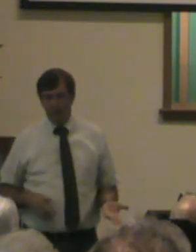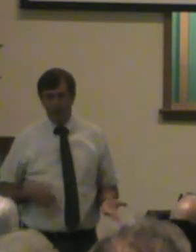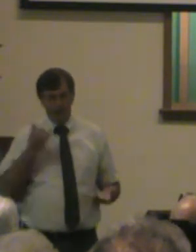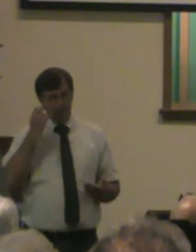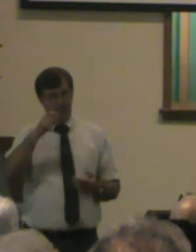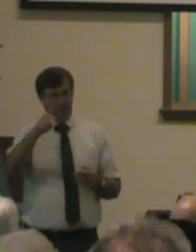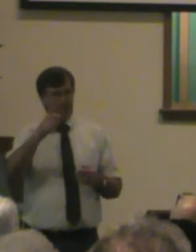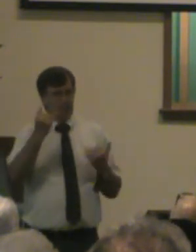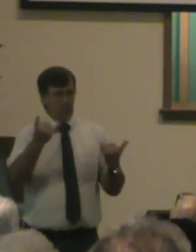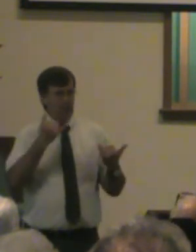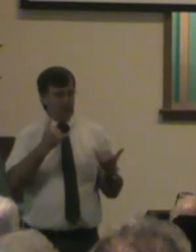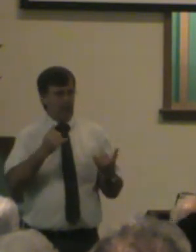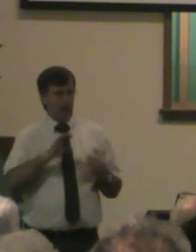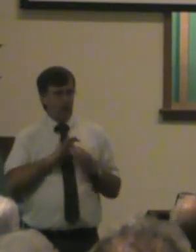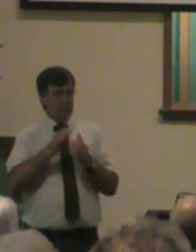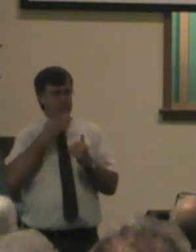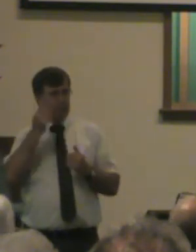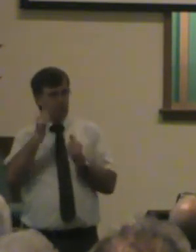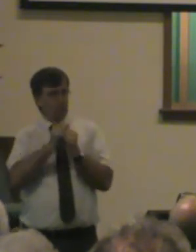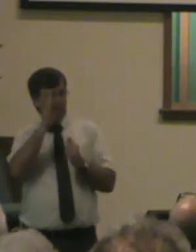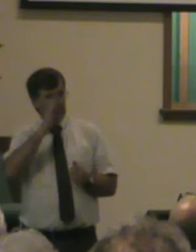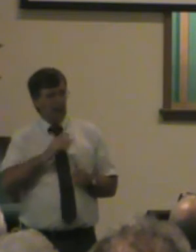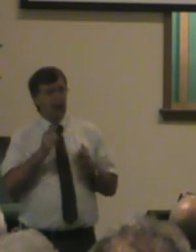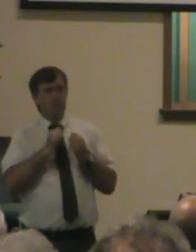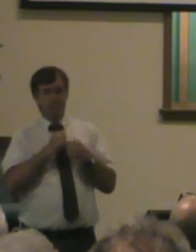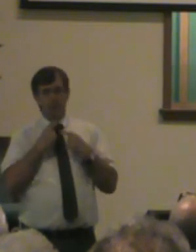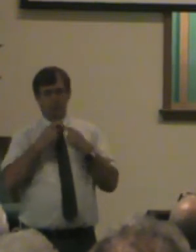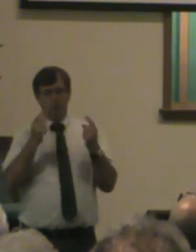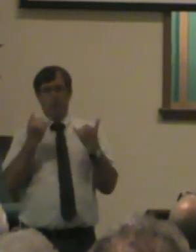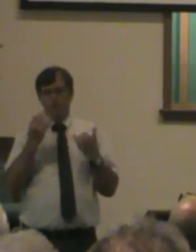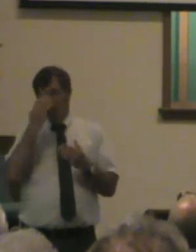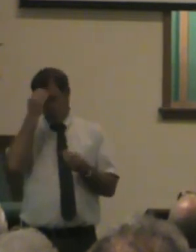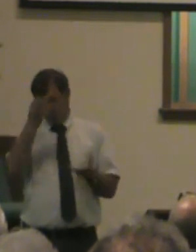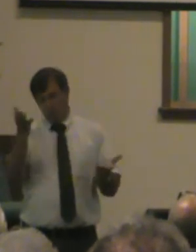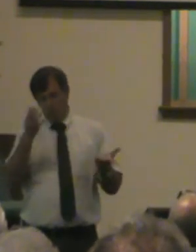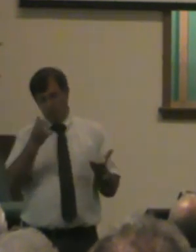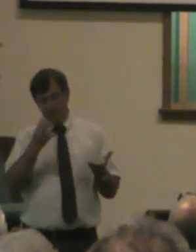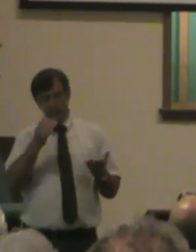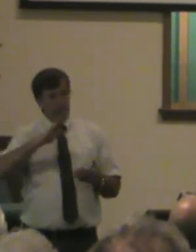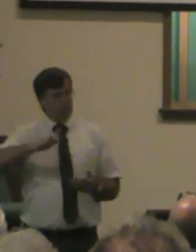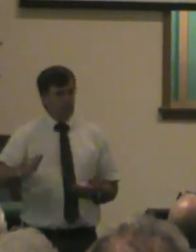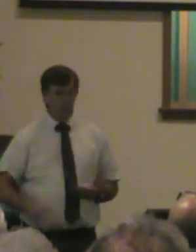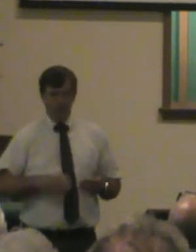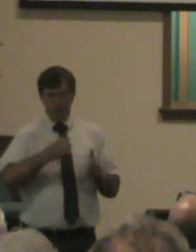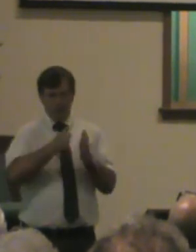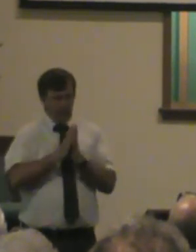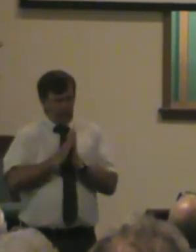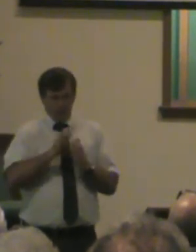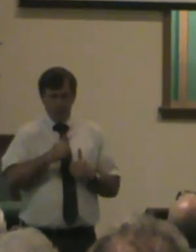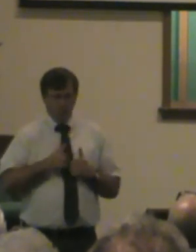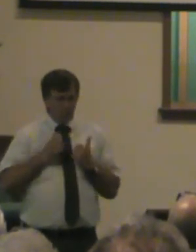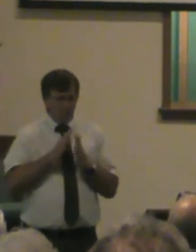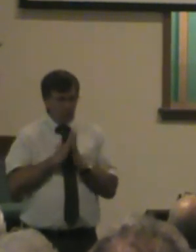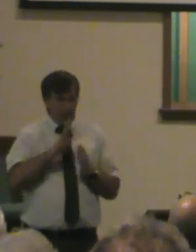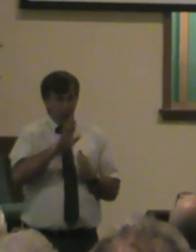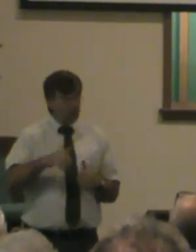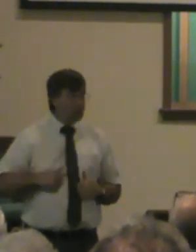right now to connect better with God, you can make your request known. If you never had to ask for prayer in your life,